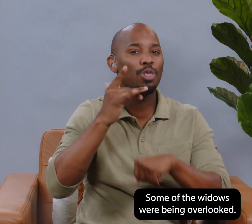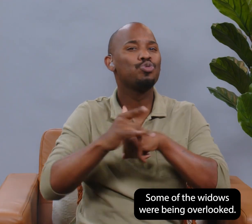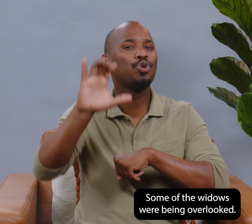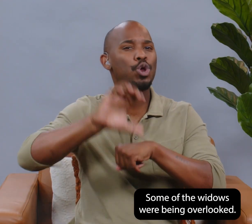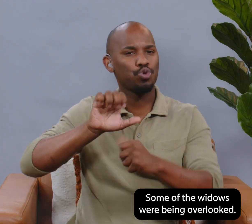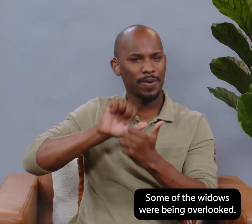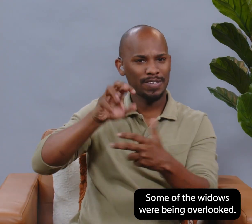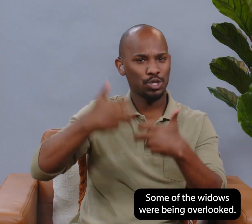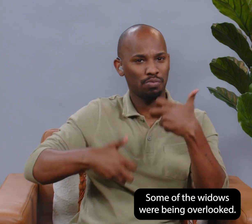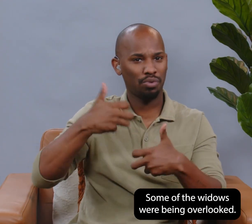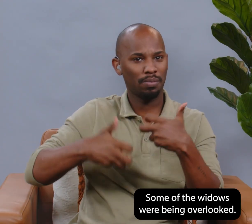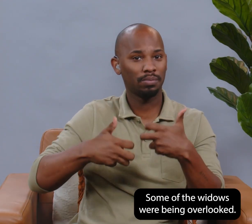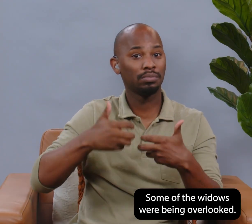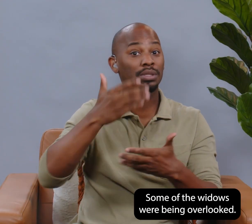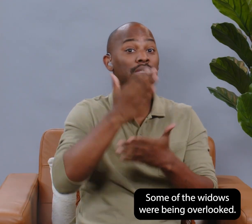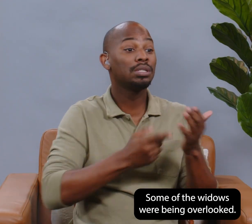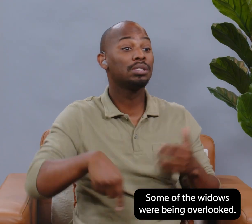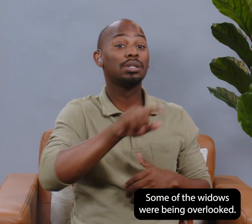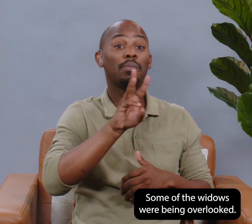Some of the widows were being overlooked.